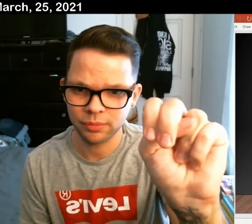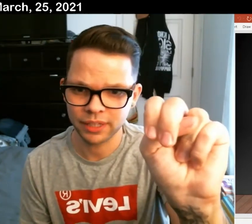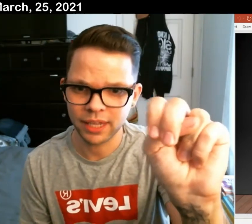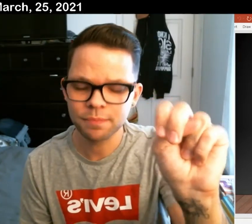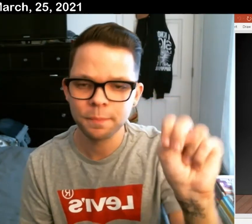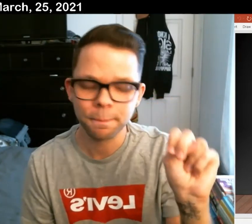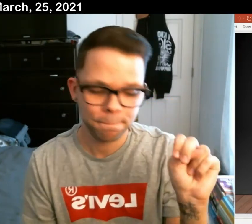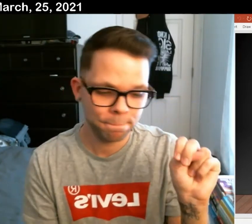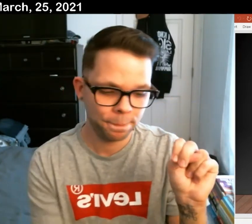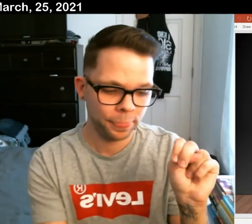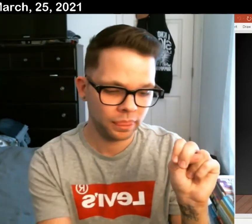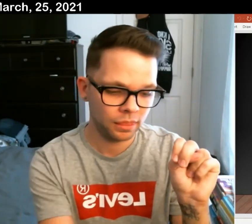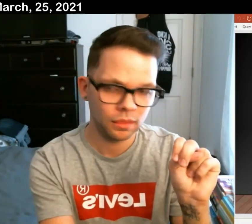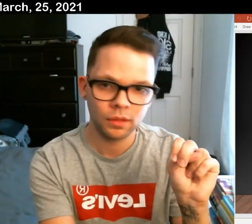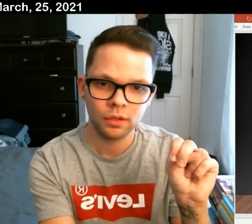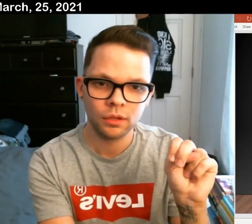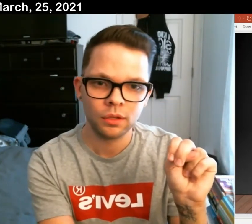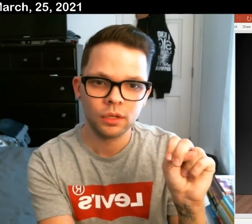thumb like that.